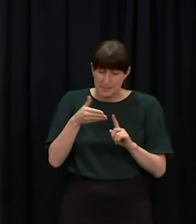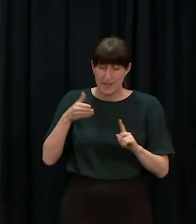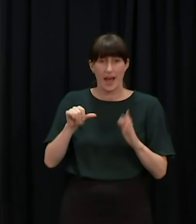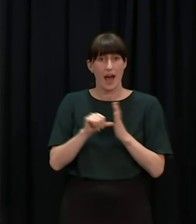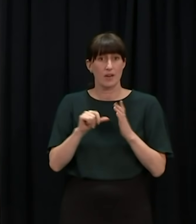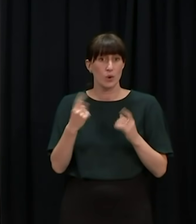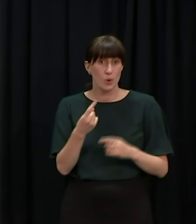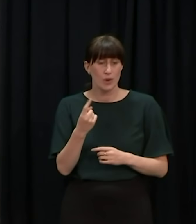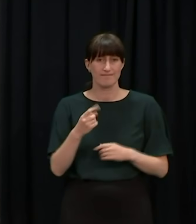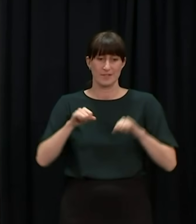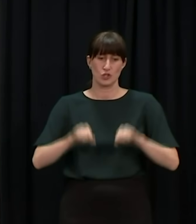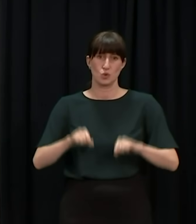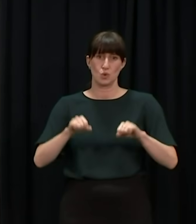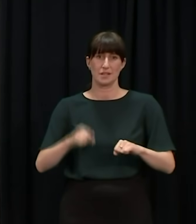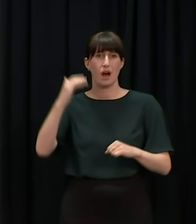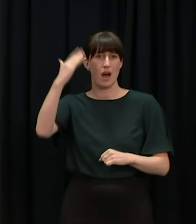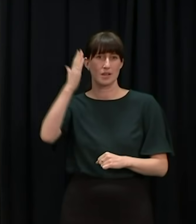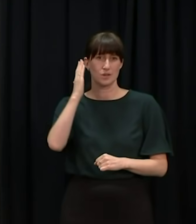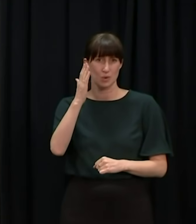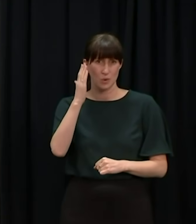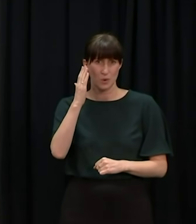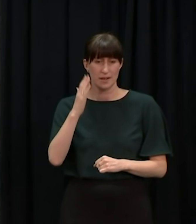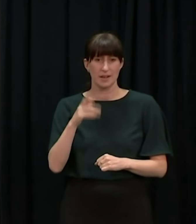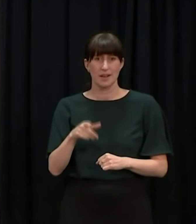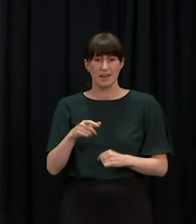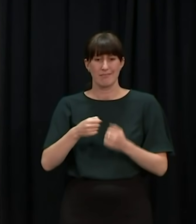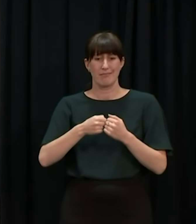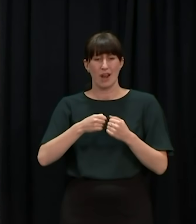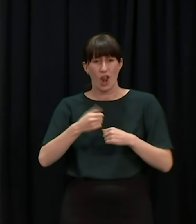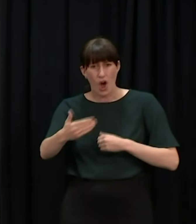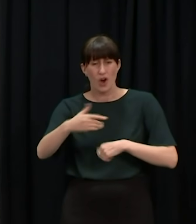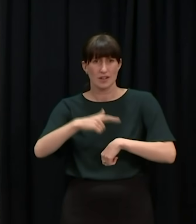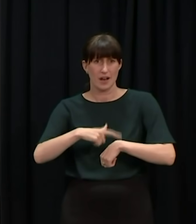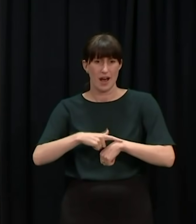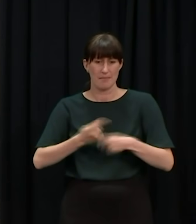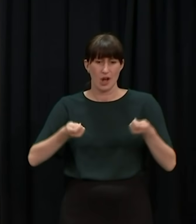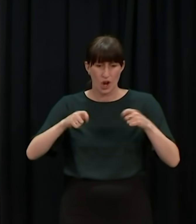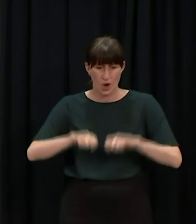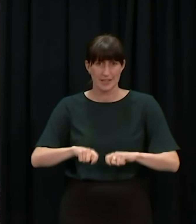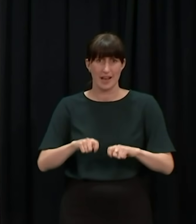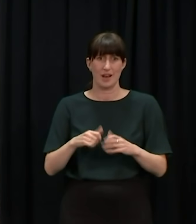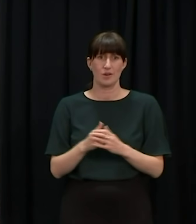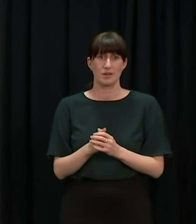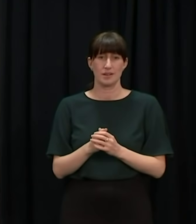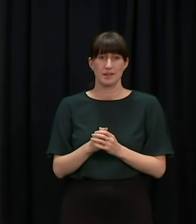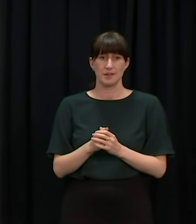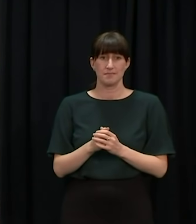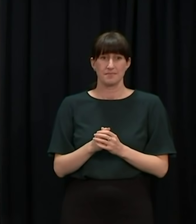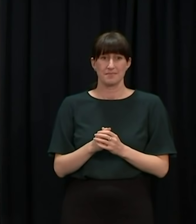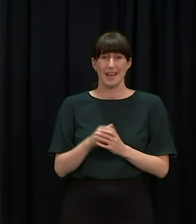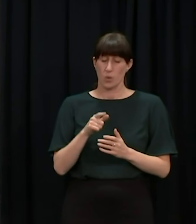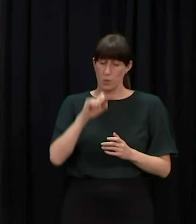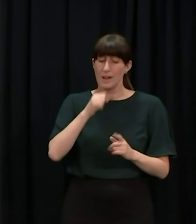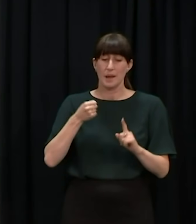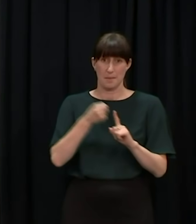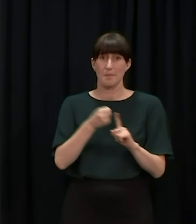students. I want to recognise that the extended time that students in Auckland have been spending at alert levels 2 and 3 will have had an impact